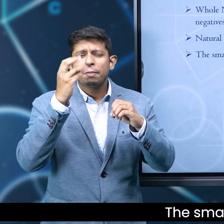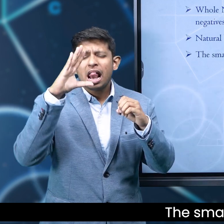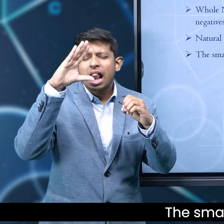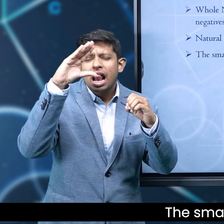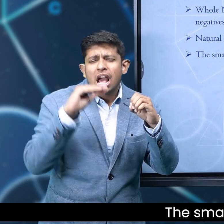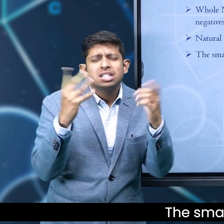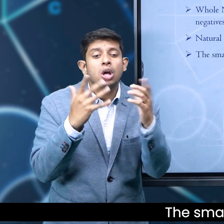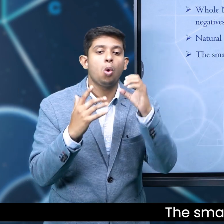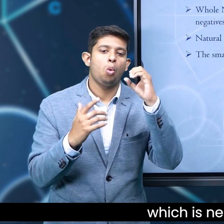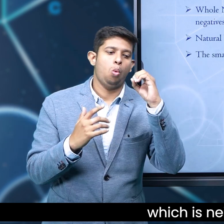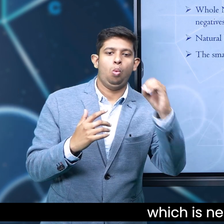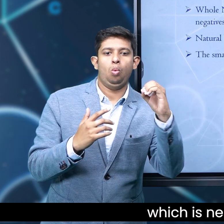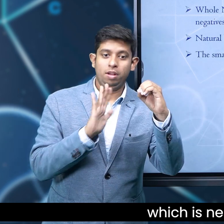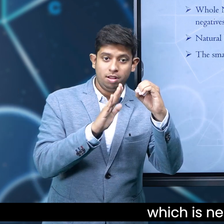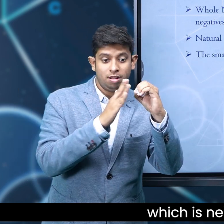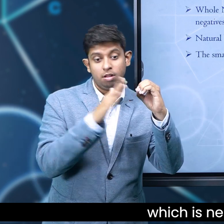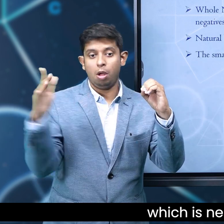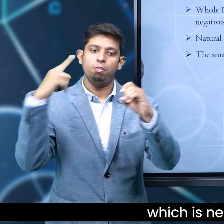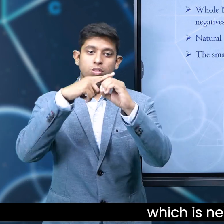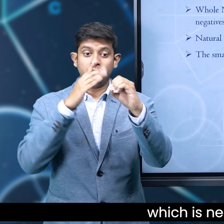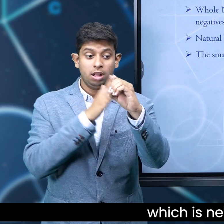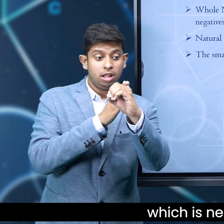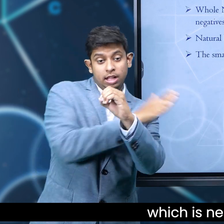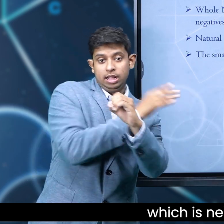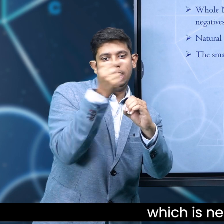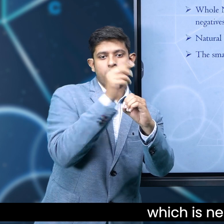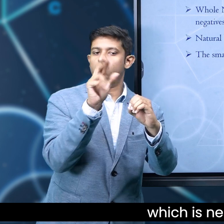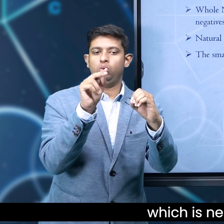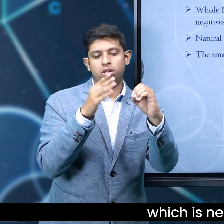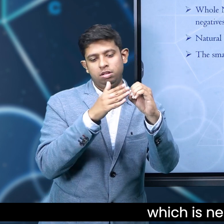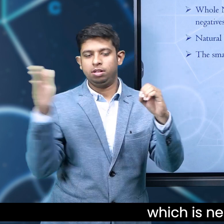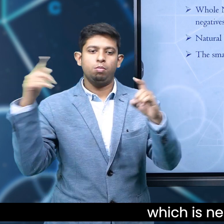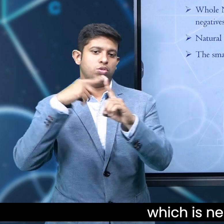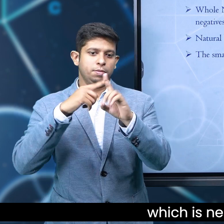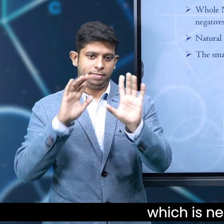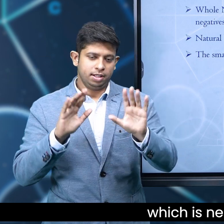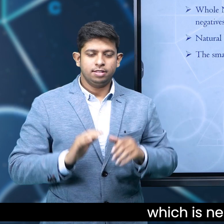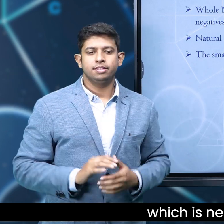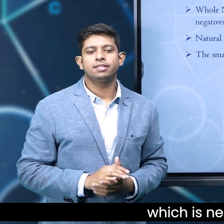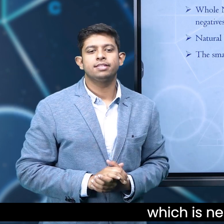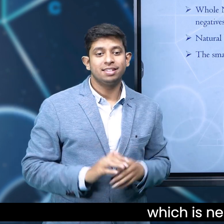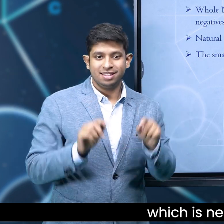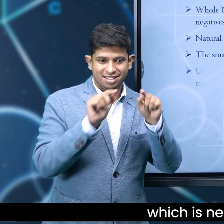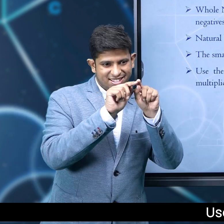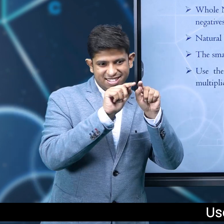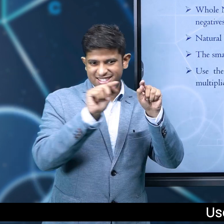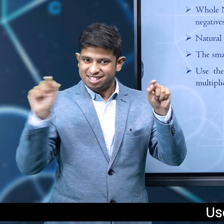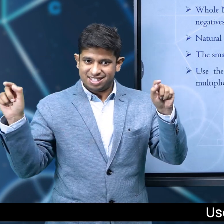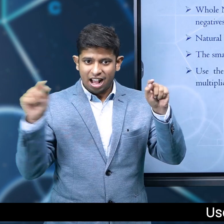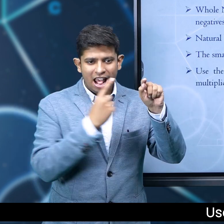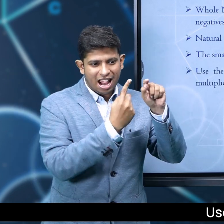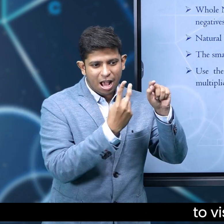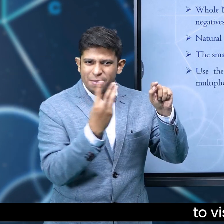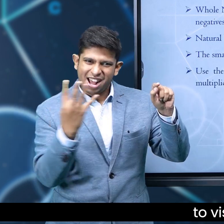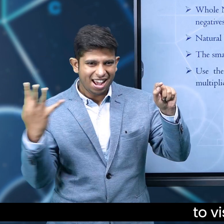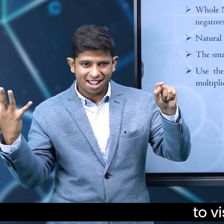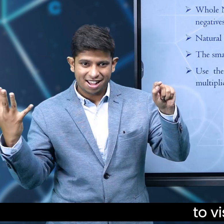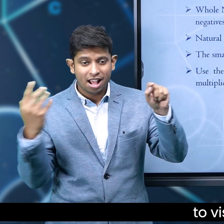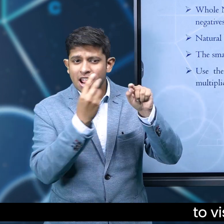number is 0, which is neither positive nor negative. Use the number line to visualize and